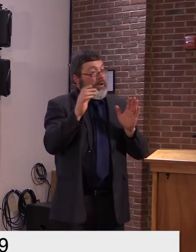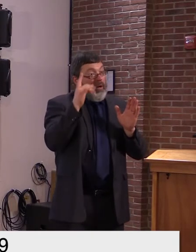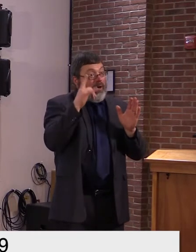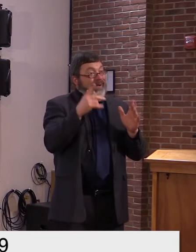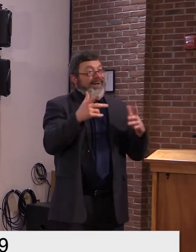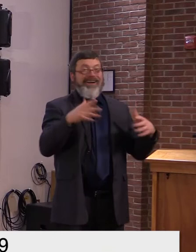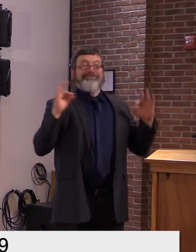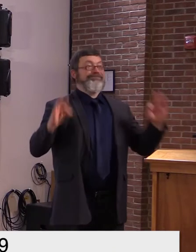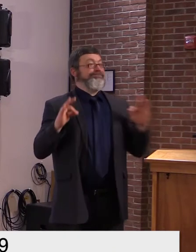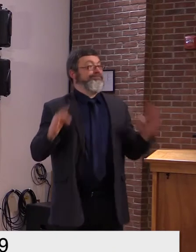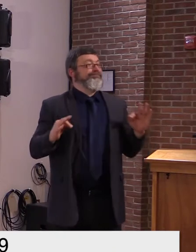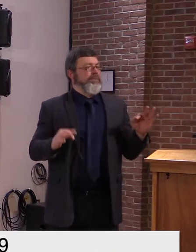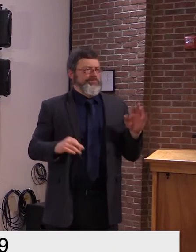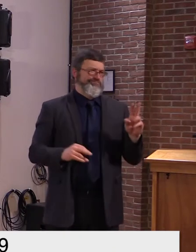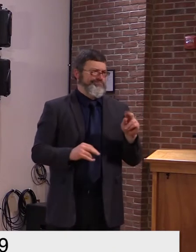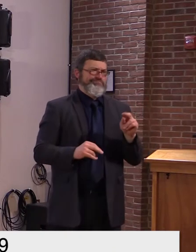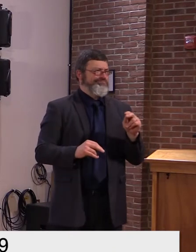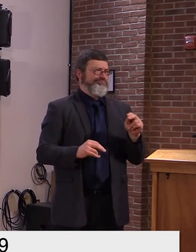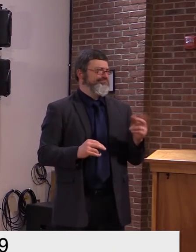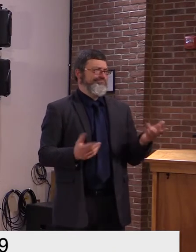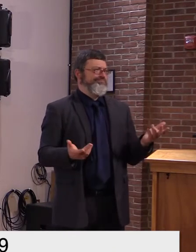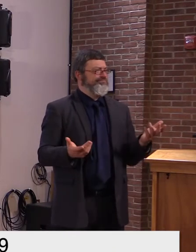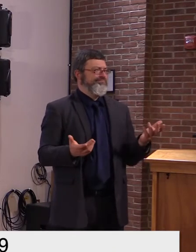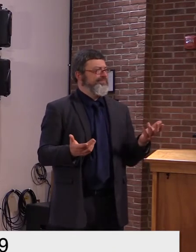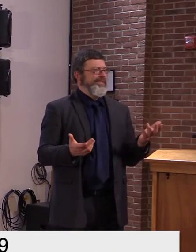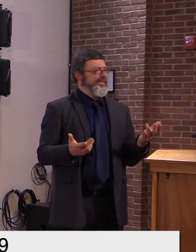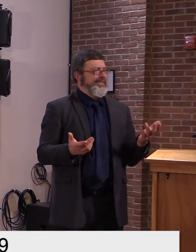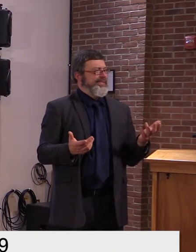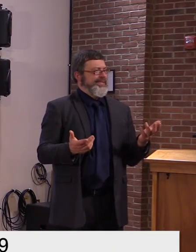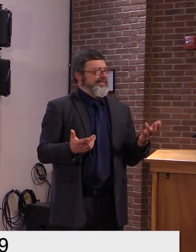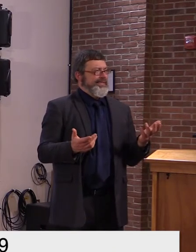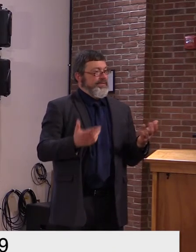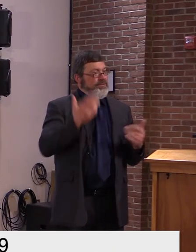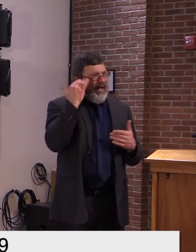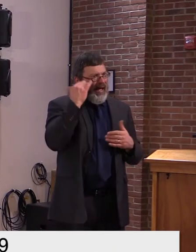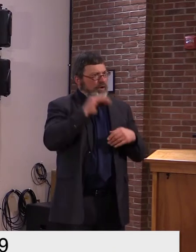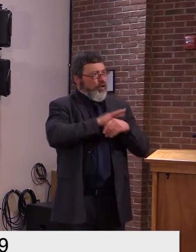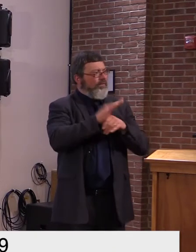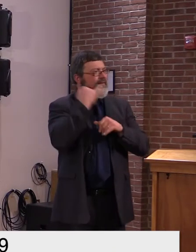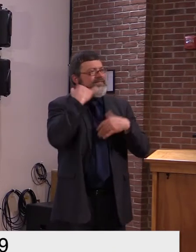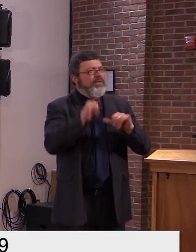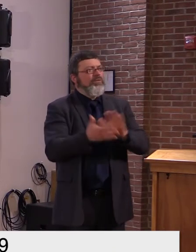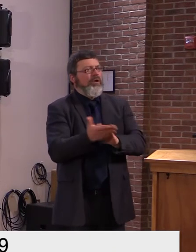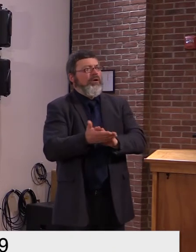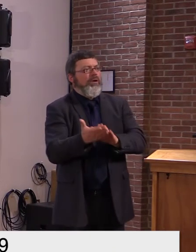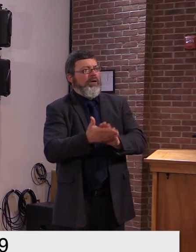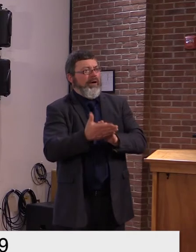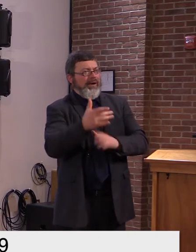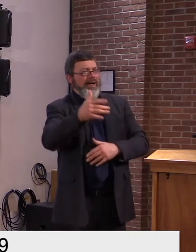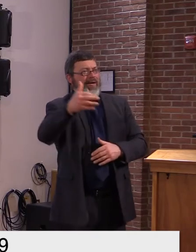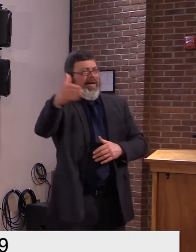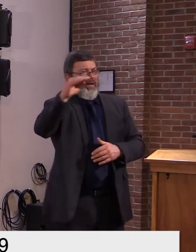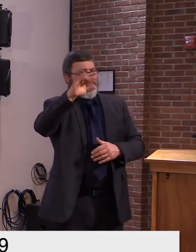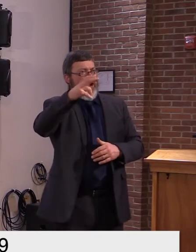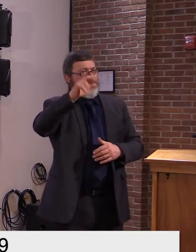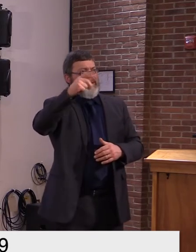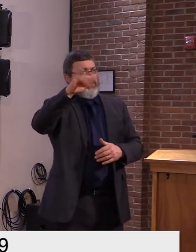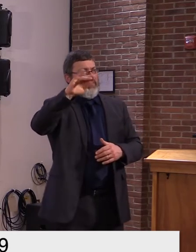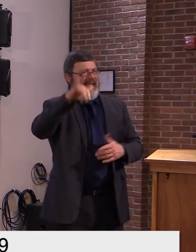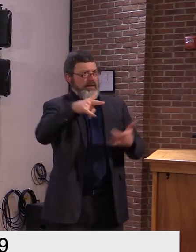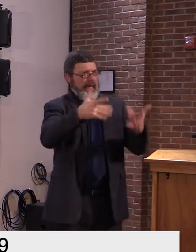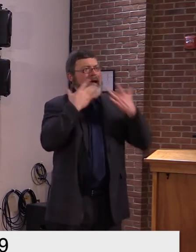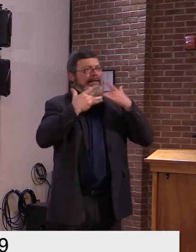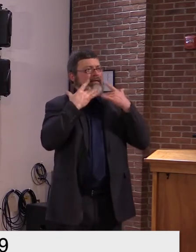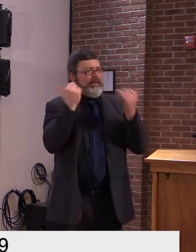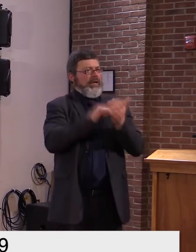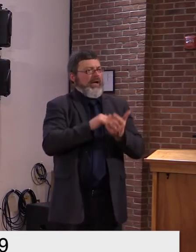go return to work, if we don't have, we're not back at unemployment, we're going to face this issue soon again. And Governor, I remember